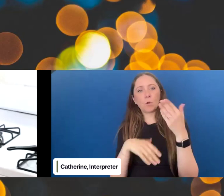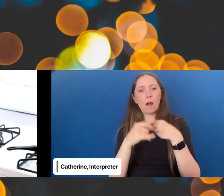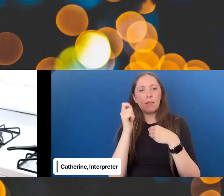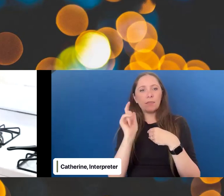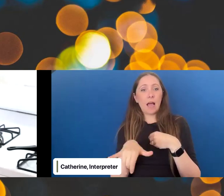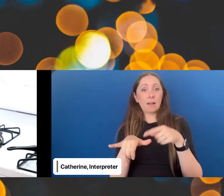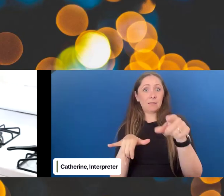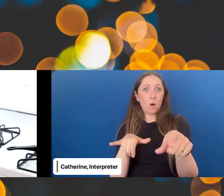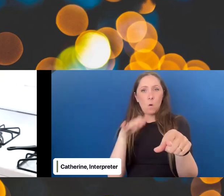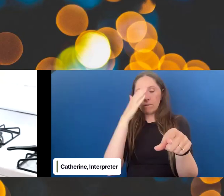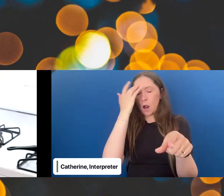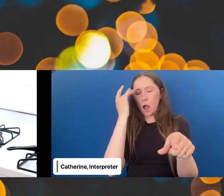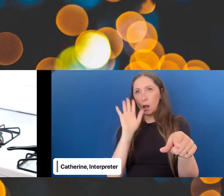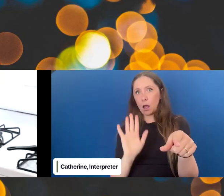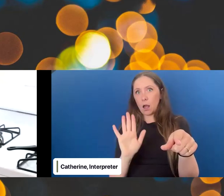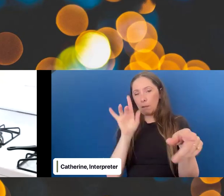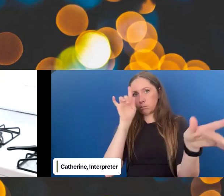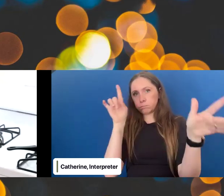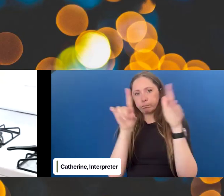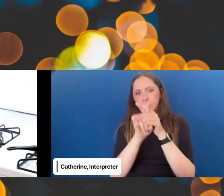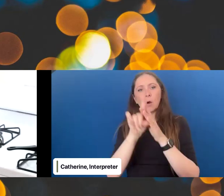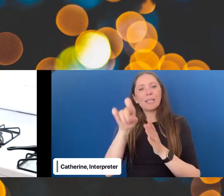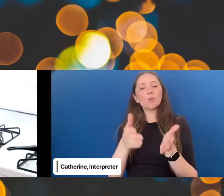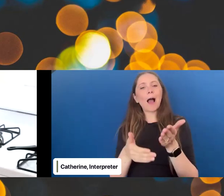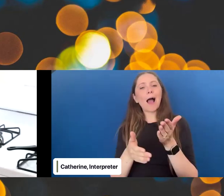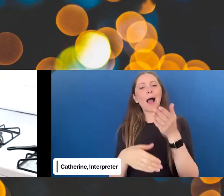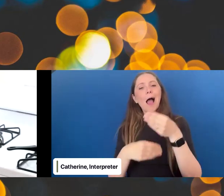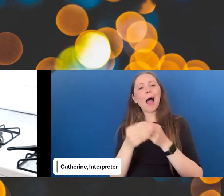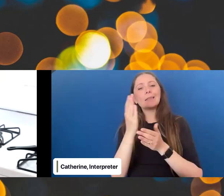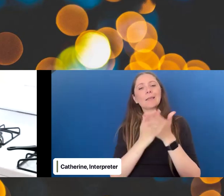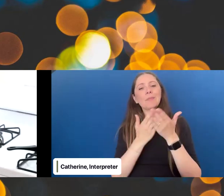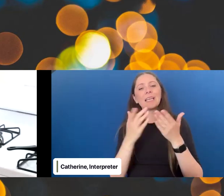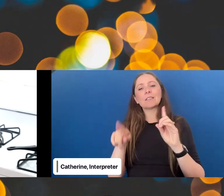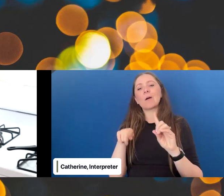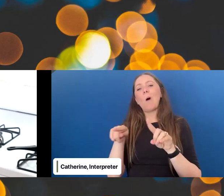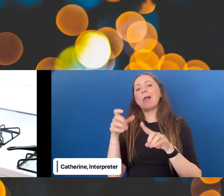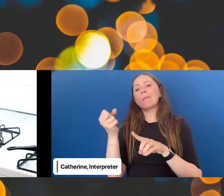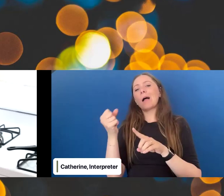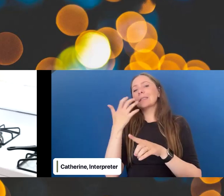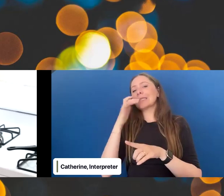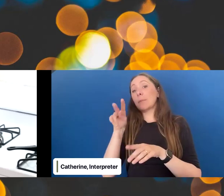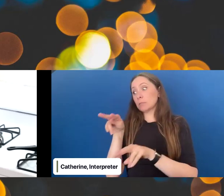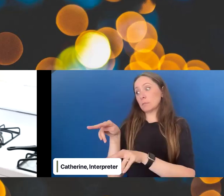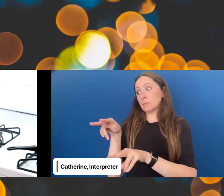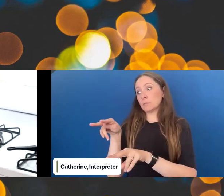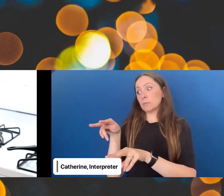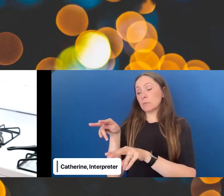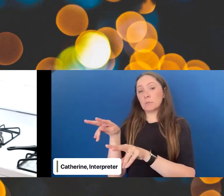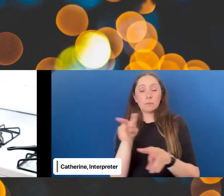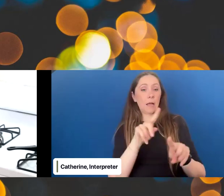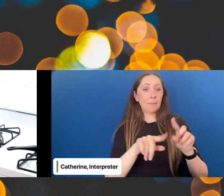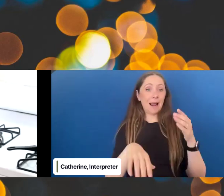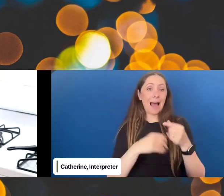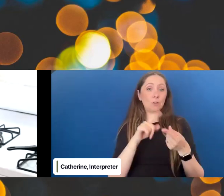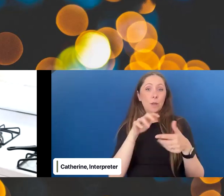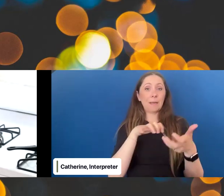To this mixture, we have to add a few things while your milk is heating up, okay? Keep an eye on the milk. To the